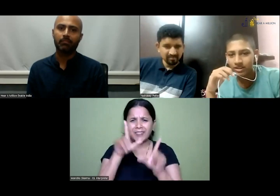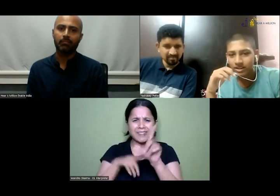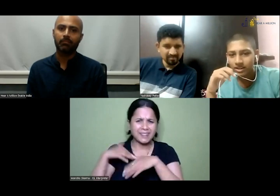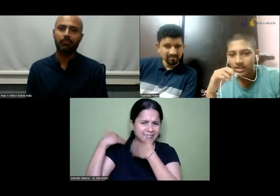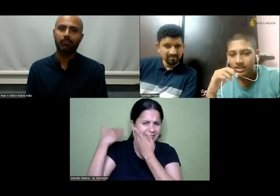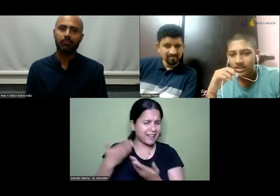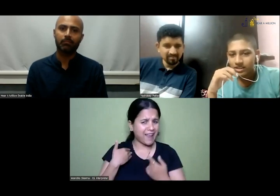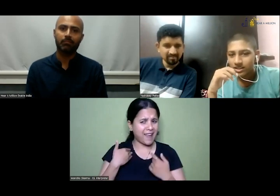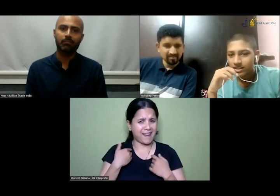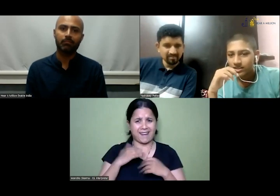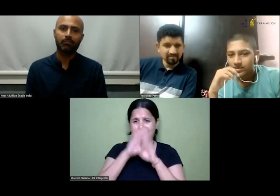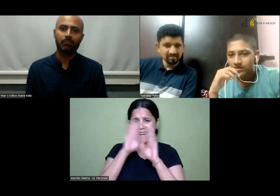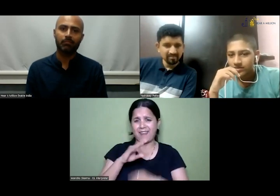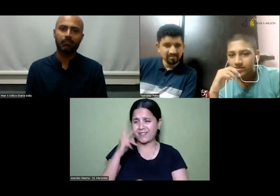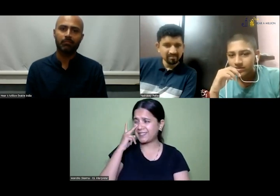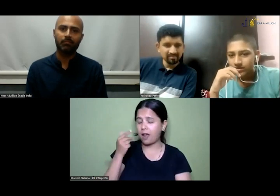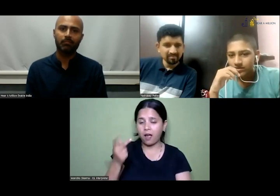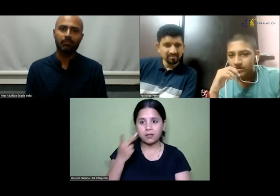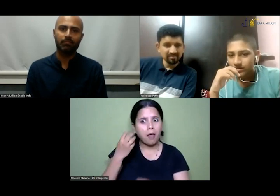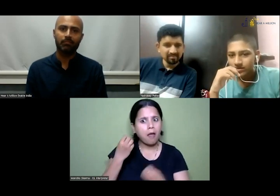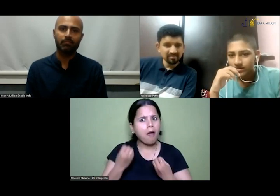life.